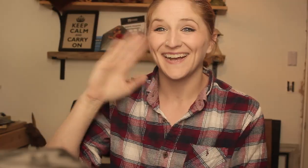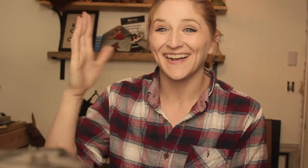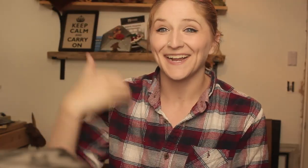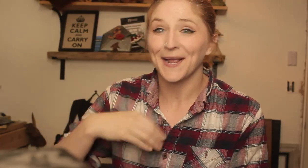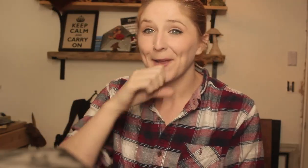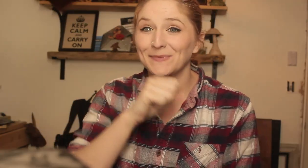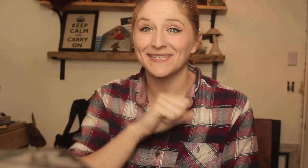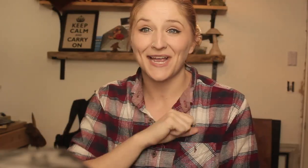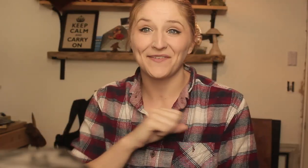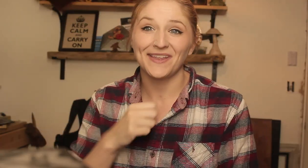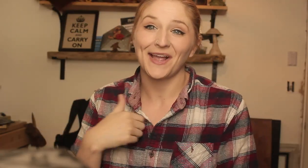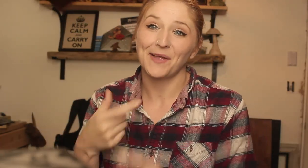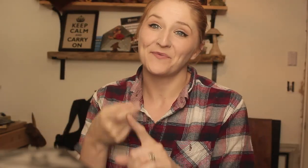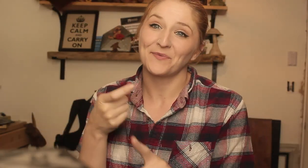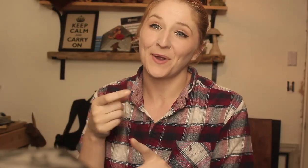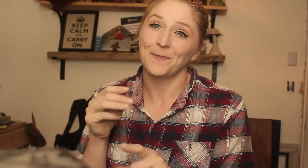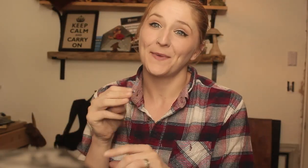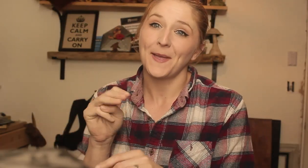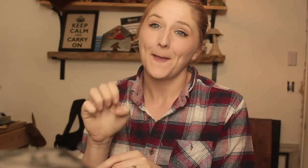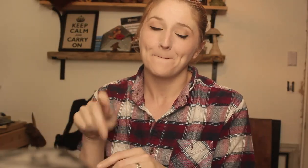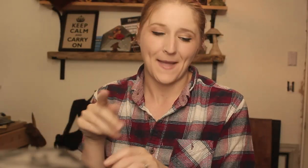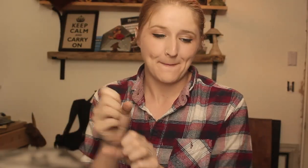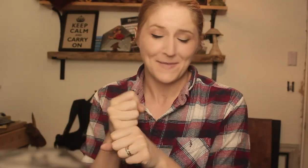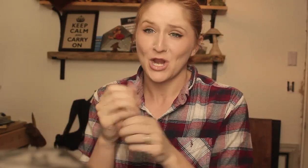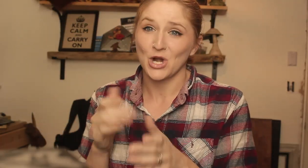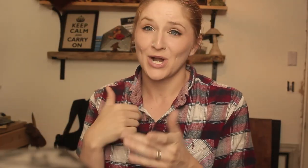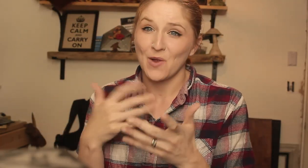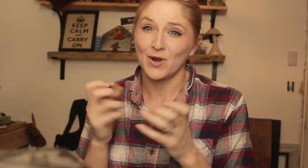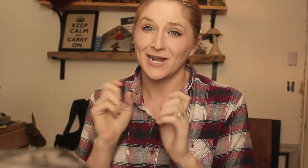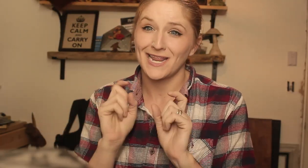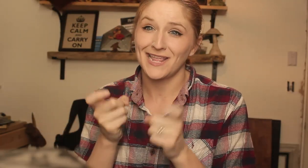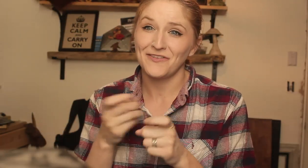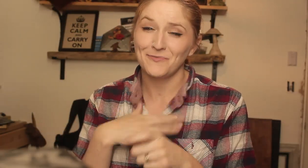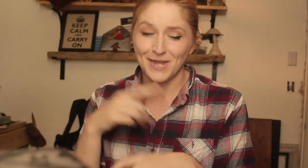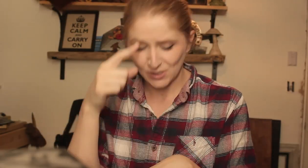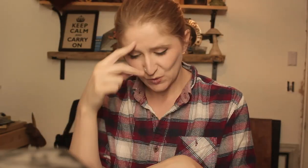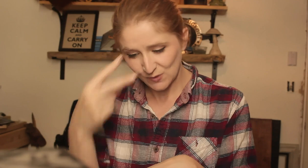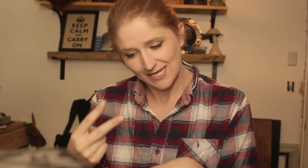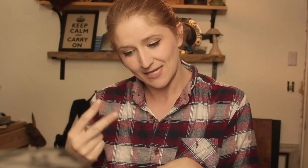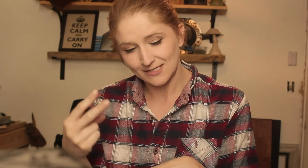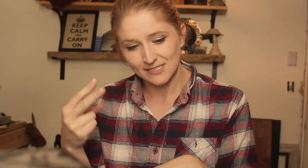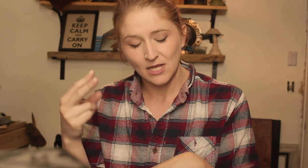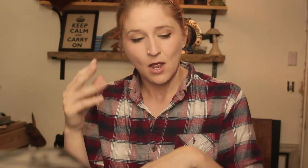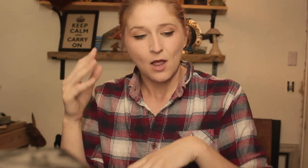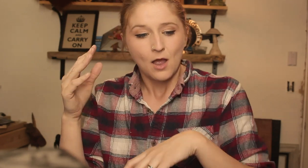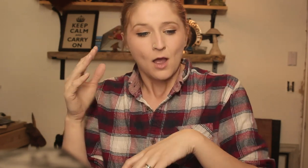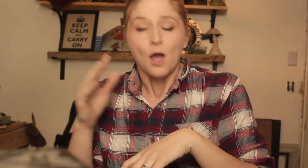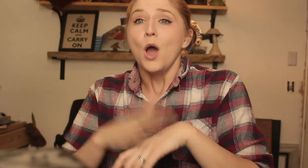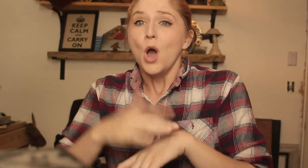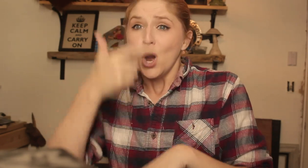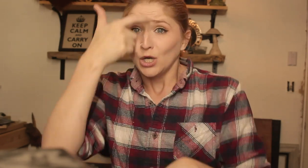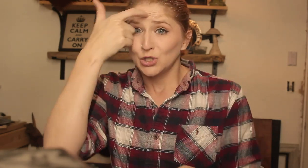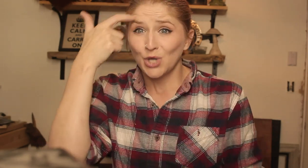Hi, I'm Savvy. I'm from Mapmaker, and I wanted to give my 2 cents on